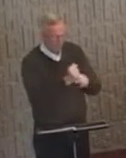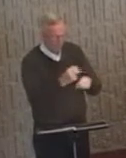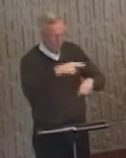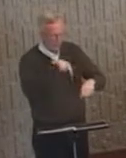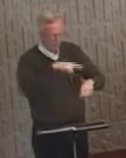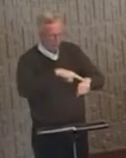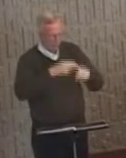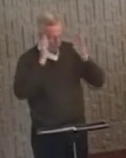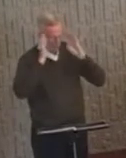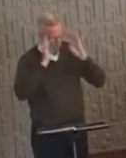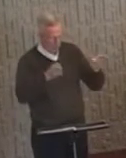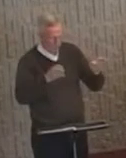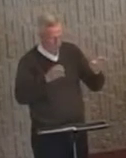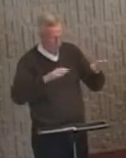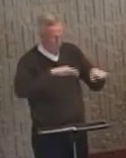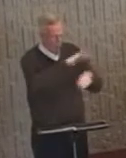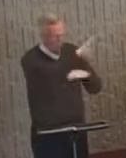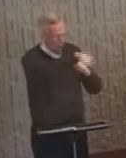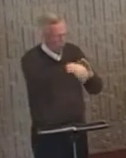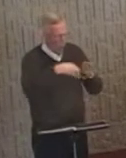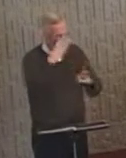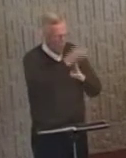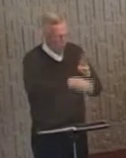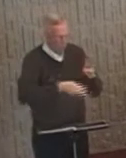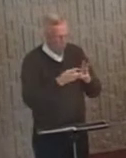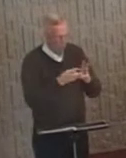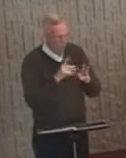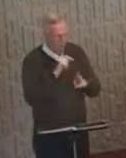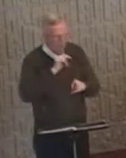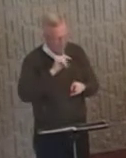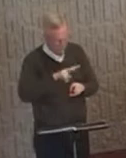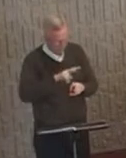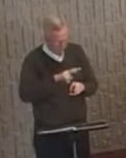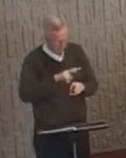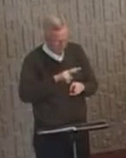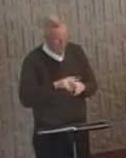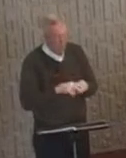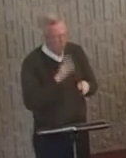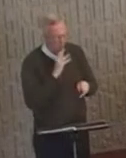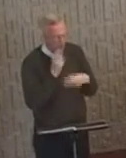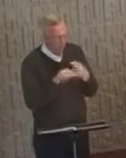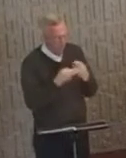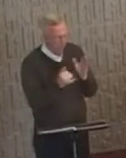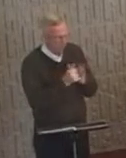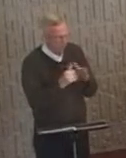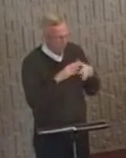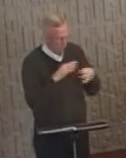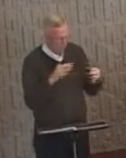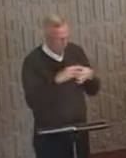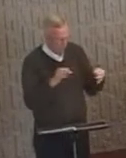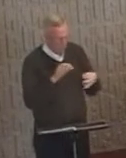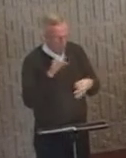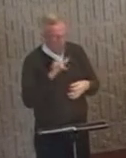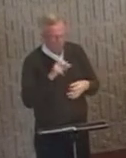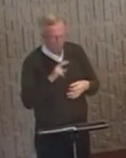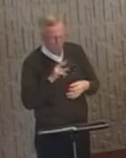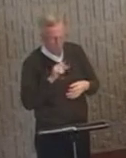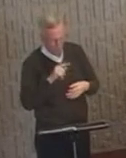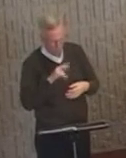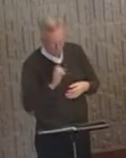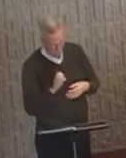over the world. Network news, it's on YouTube. It's also in